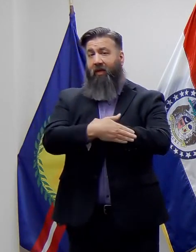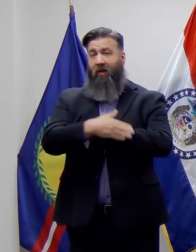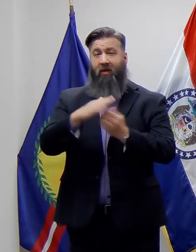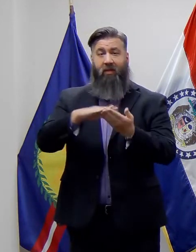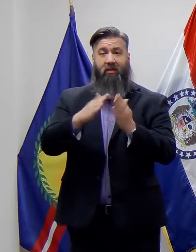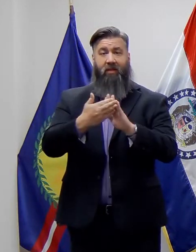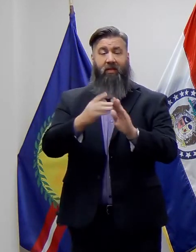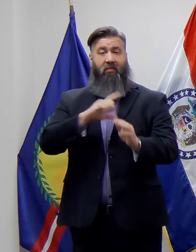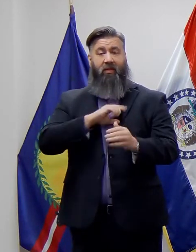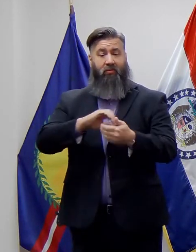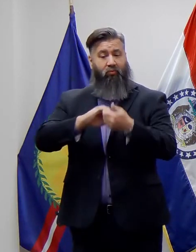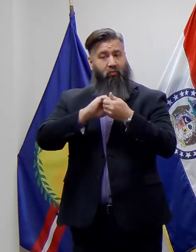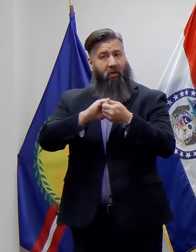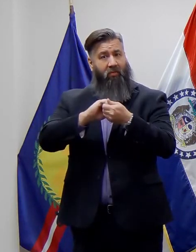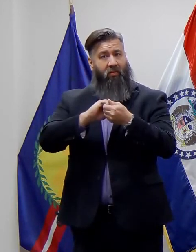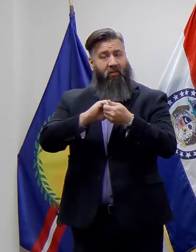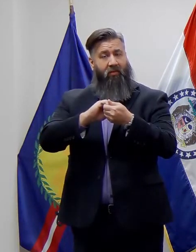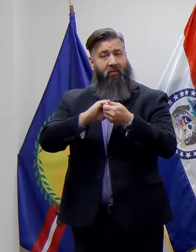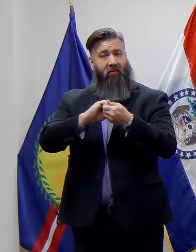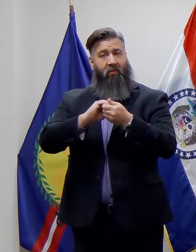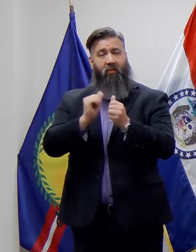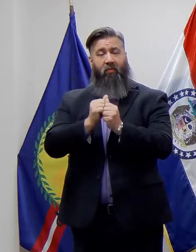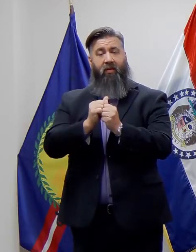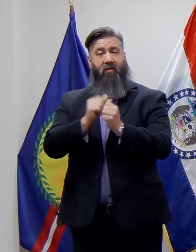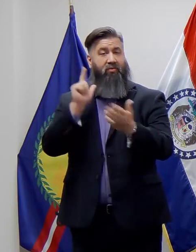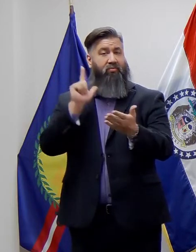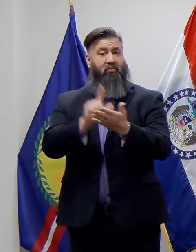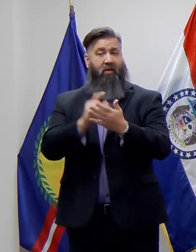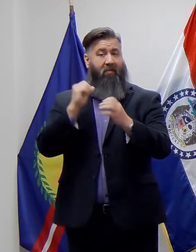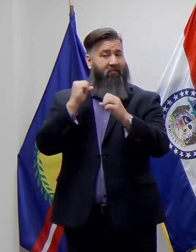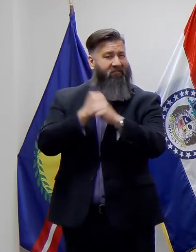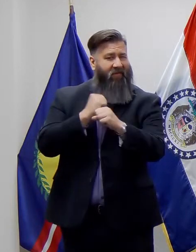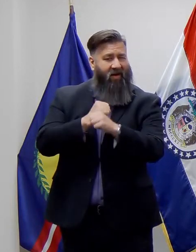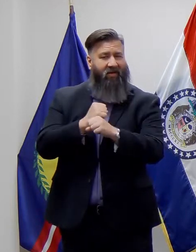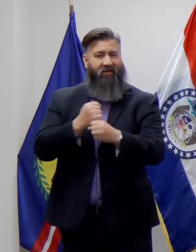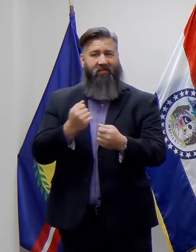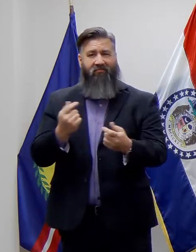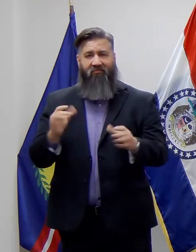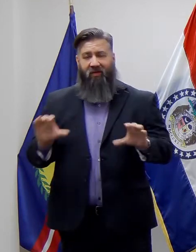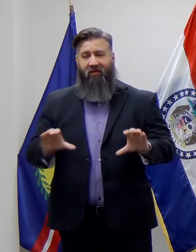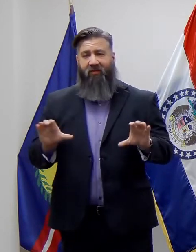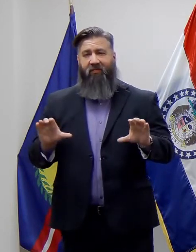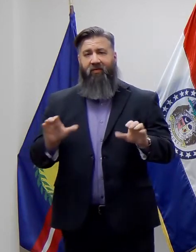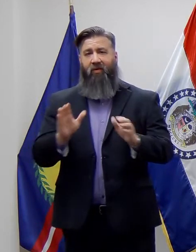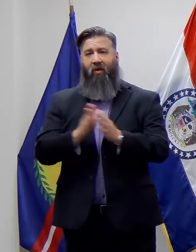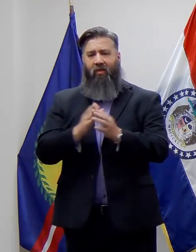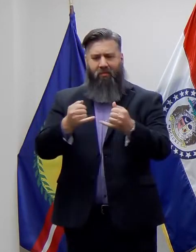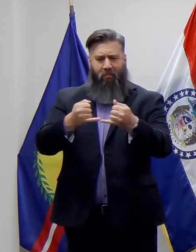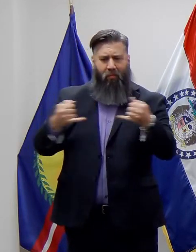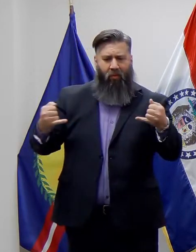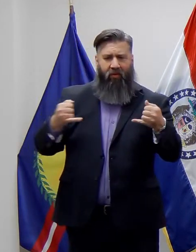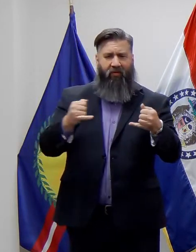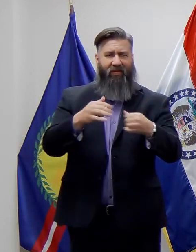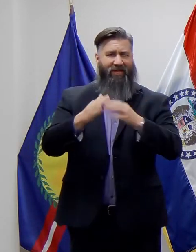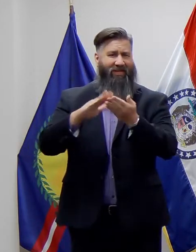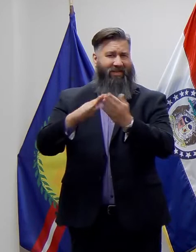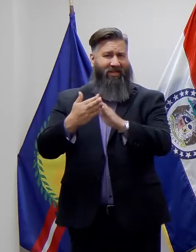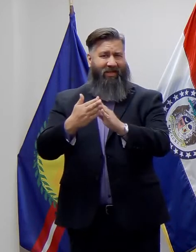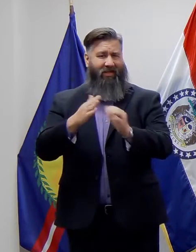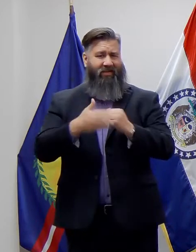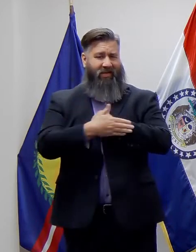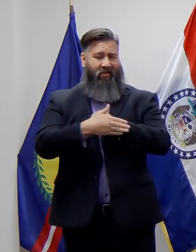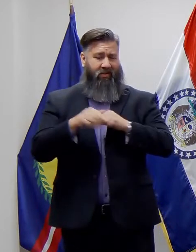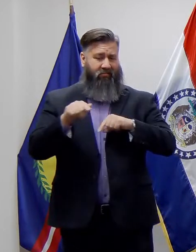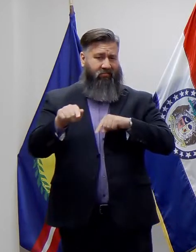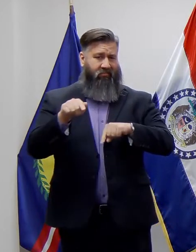been cooperating on crime-fighting activities on the city and county border. We've had